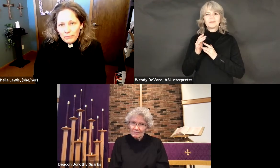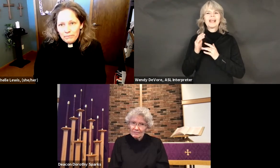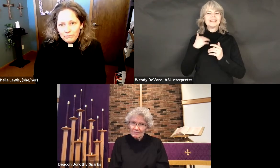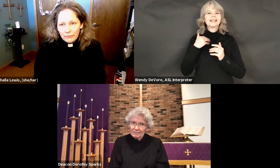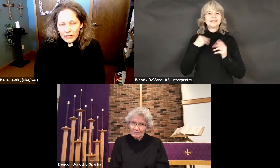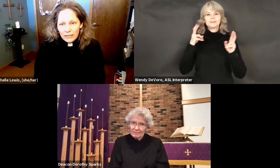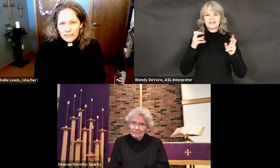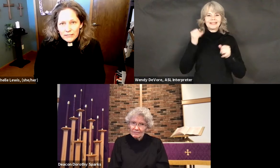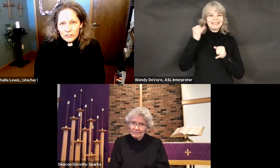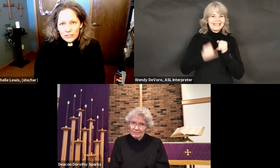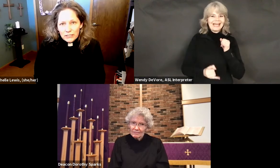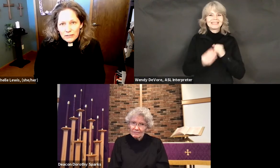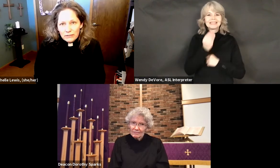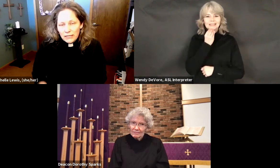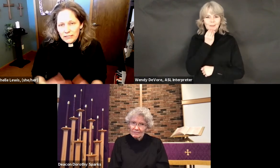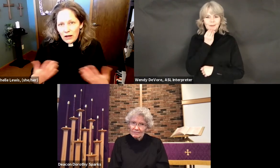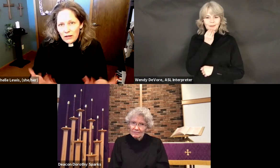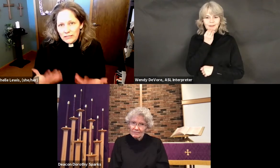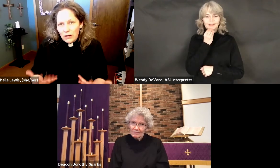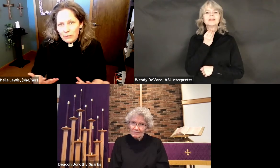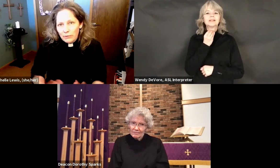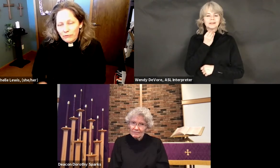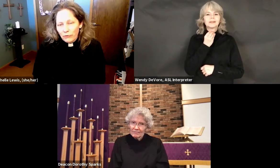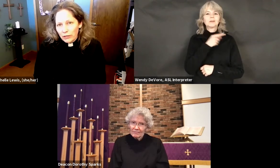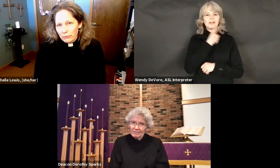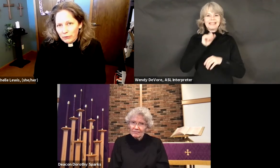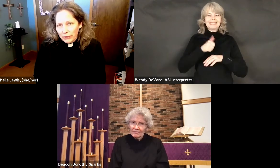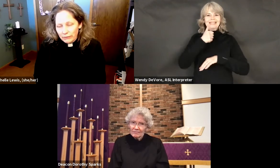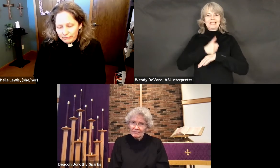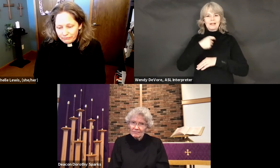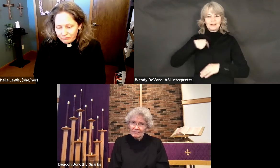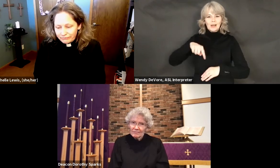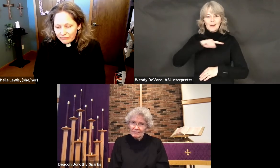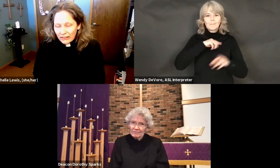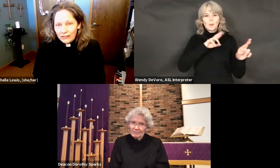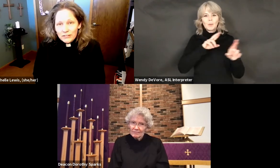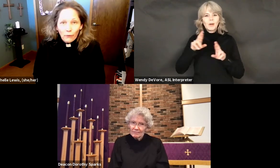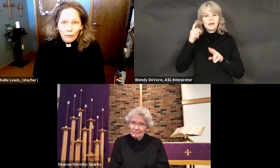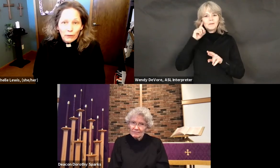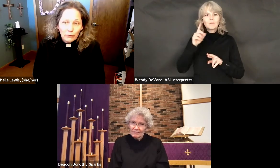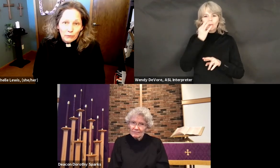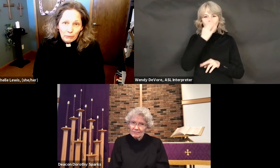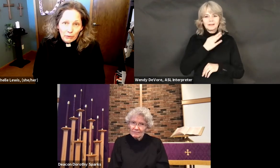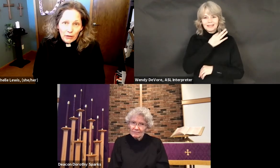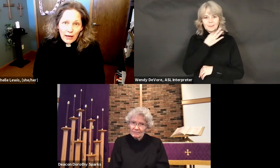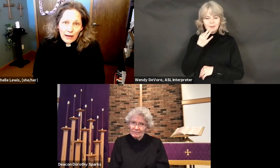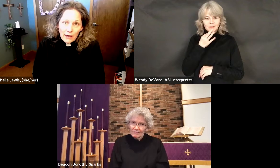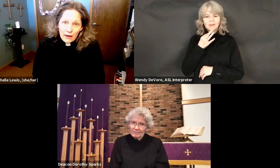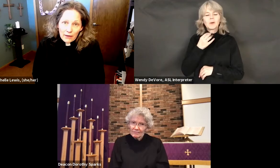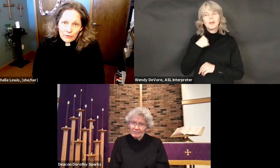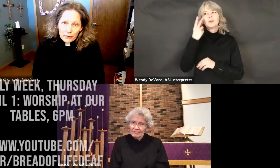Supper, and it's Jesus sets us up for communion. And so we will